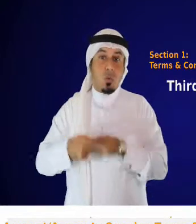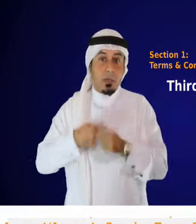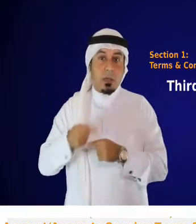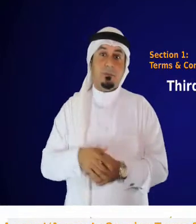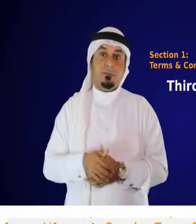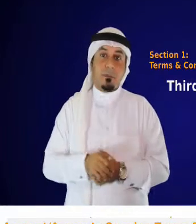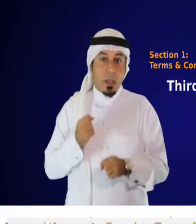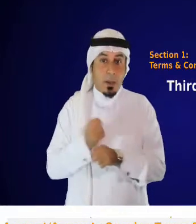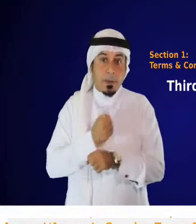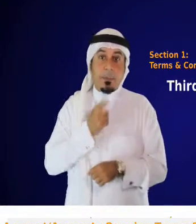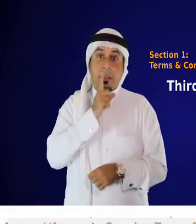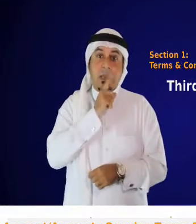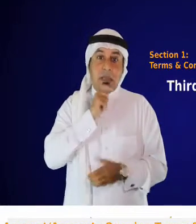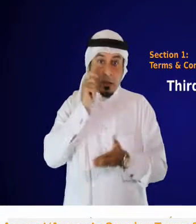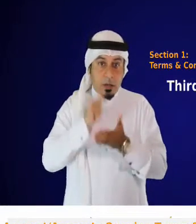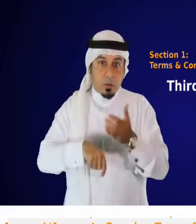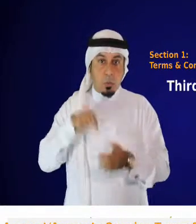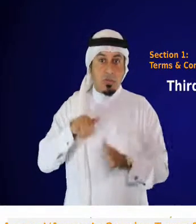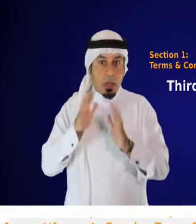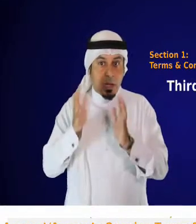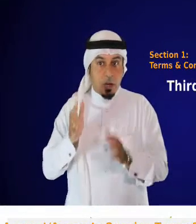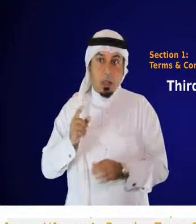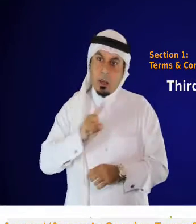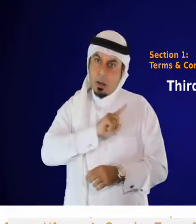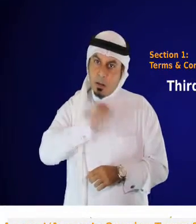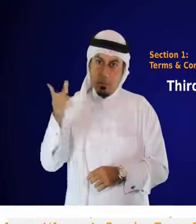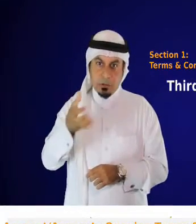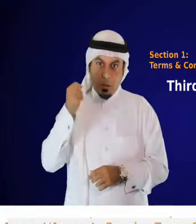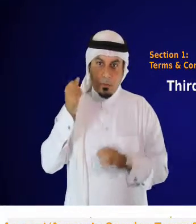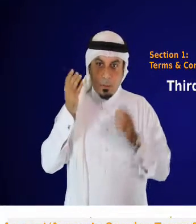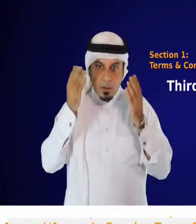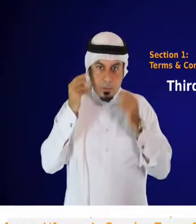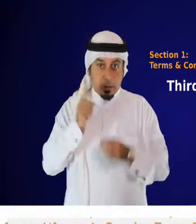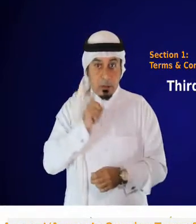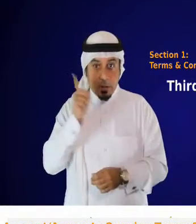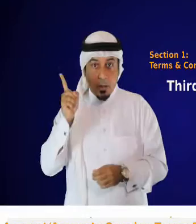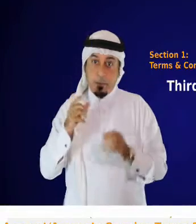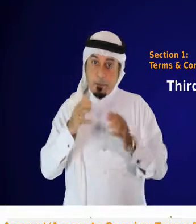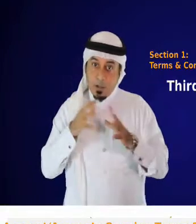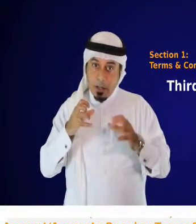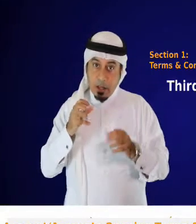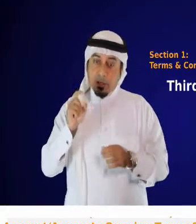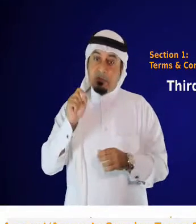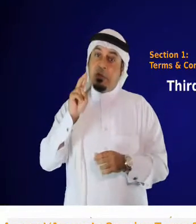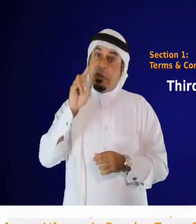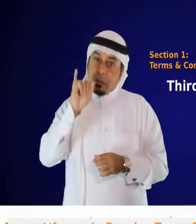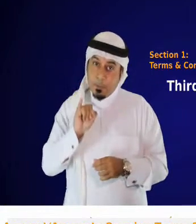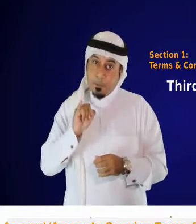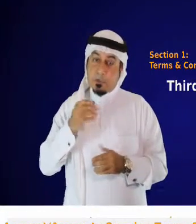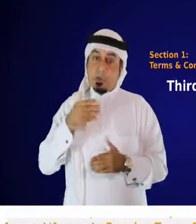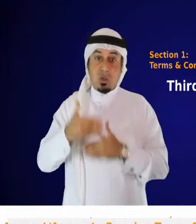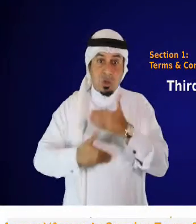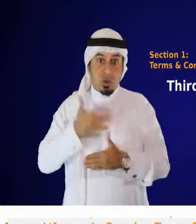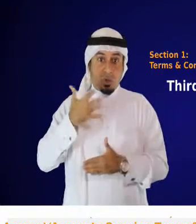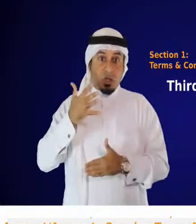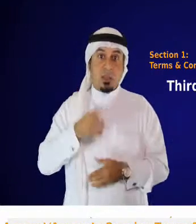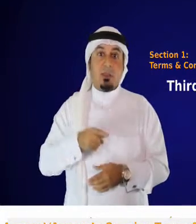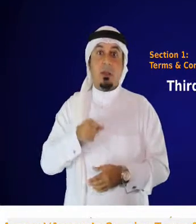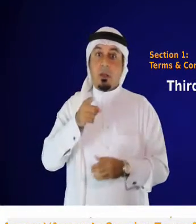days prior to maturity. In the absence of instructions to the contrary, the fixed-term deposit will be renewed for a similar